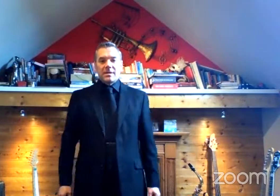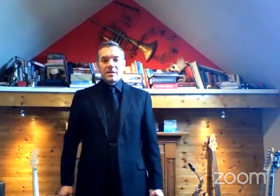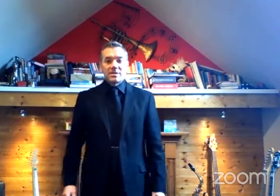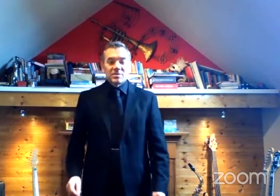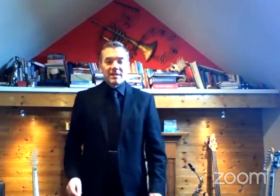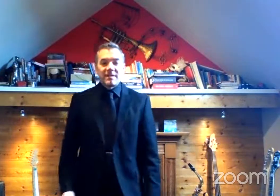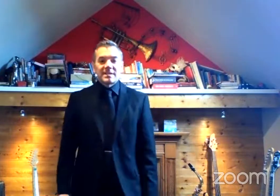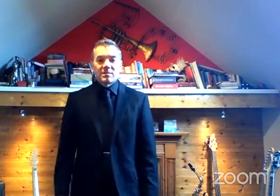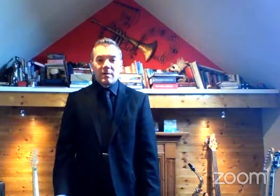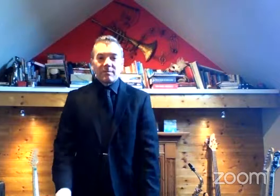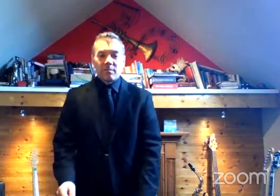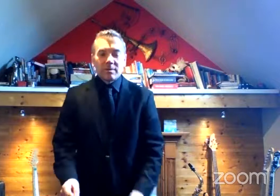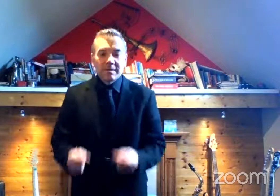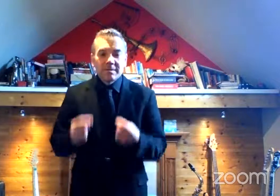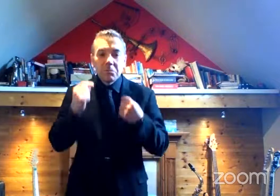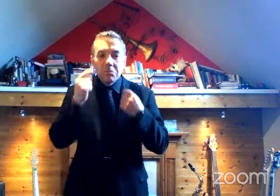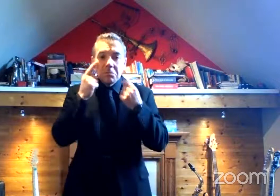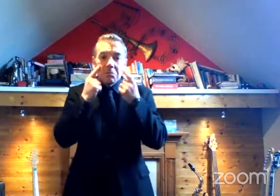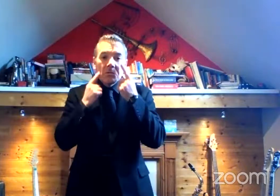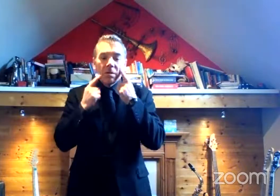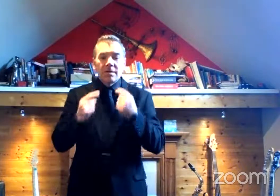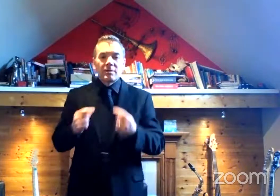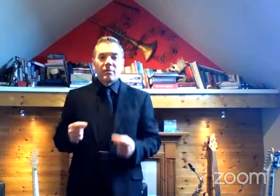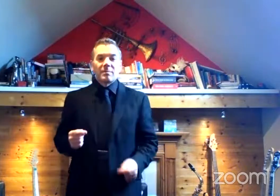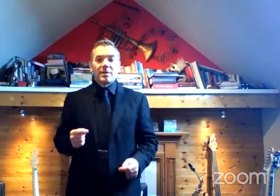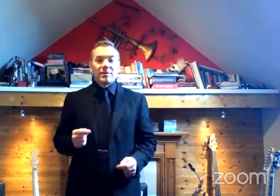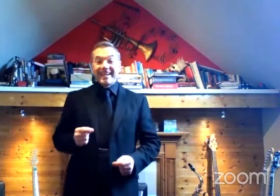Okay, you can do a sad face as well if you want. You don't want to be going,